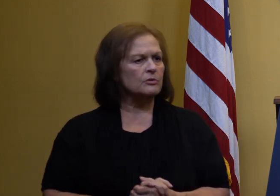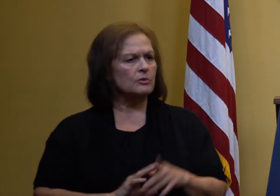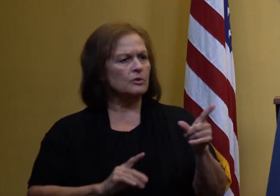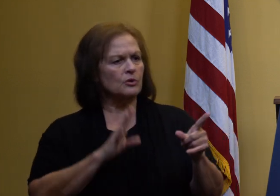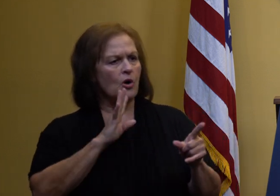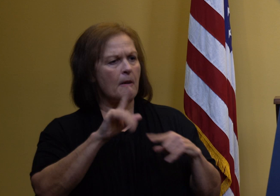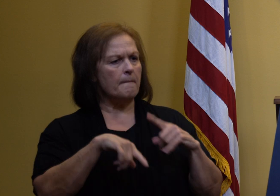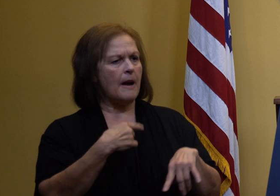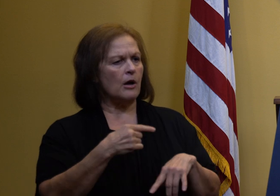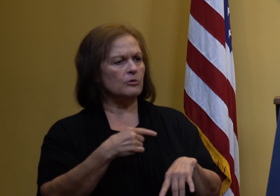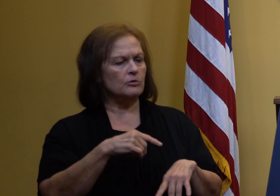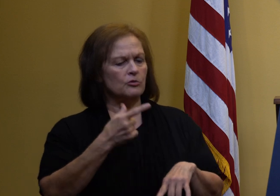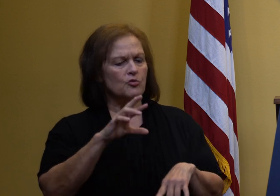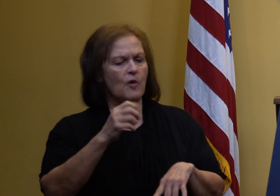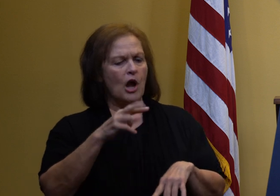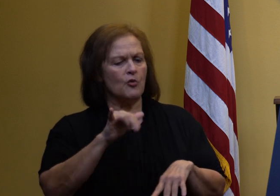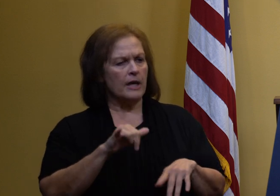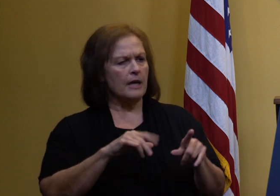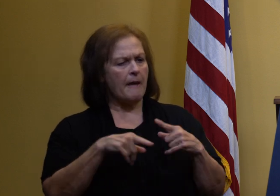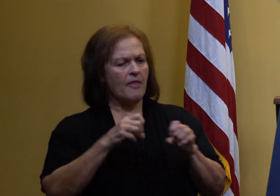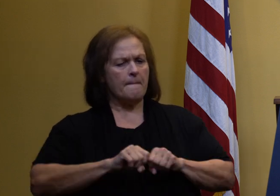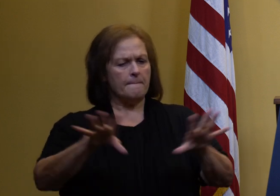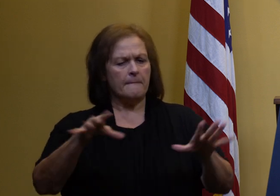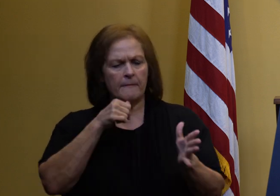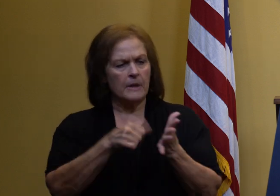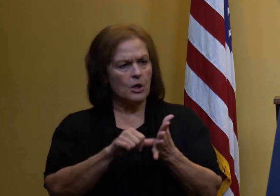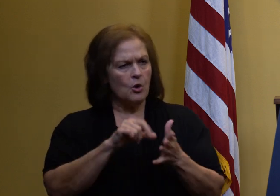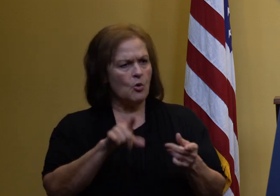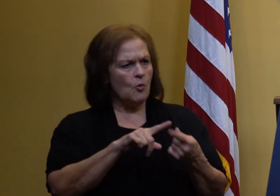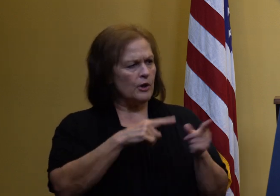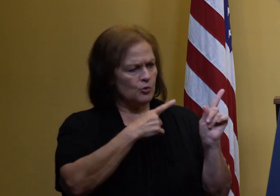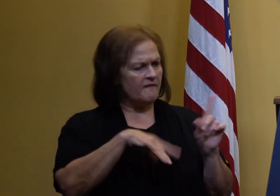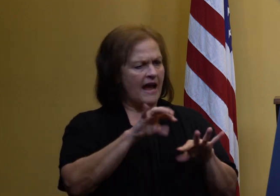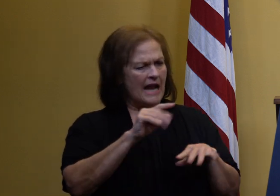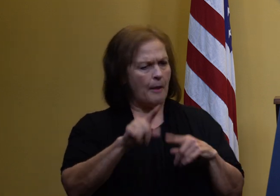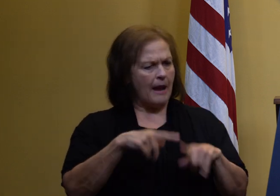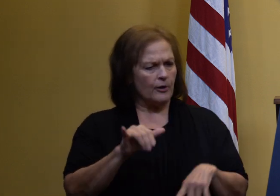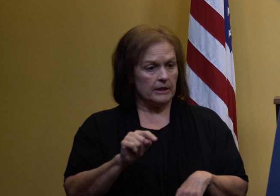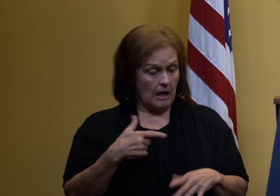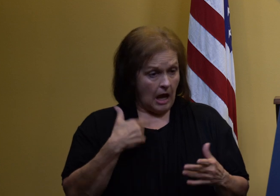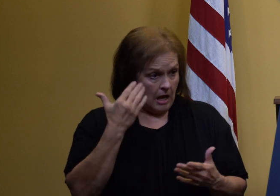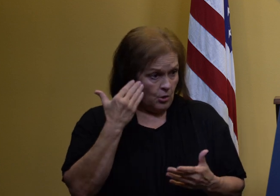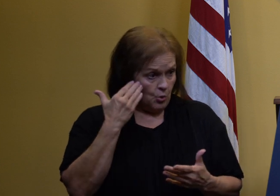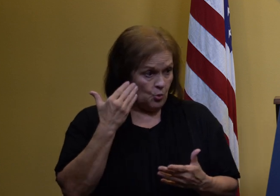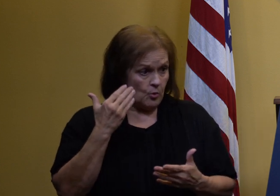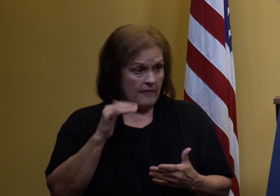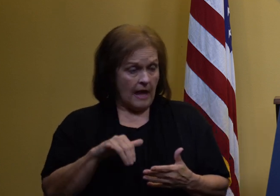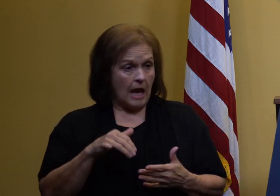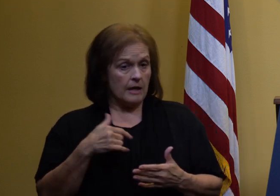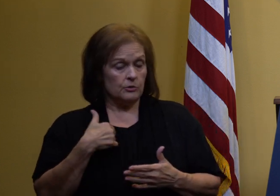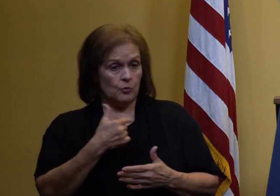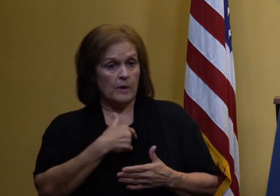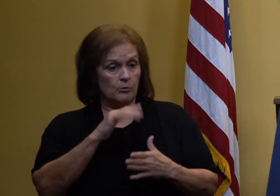Regarding Gregory Joseph and the mailers, what did you know regarding the mailers and when did you know about it? What did I know? I knew that